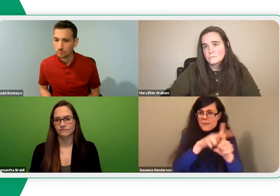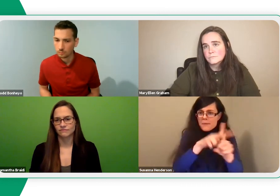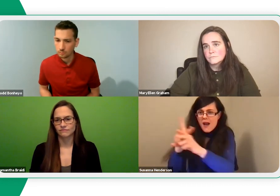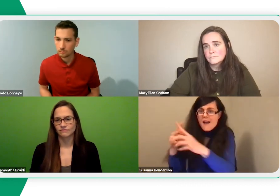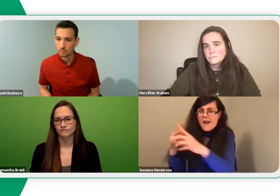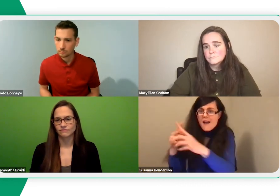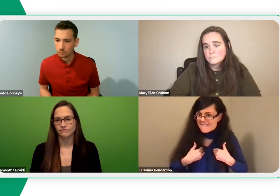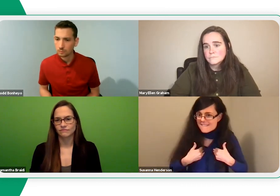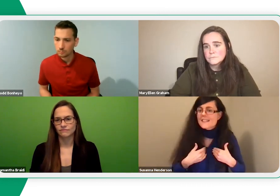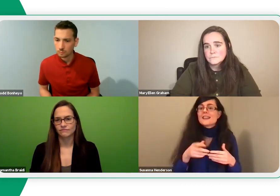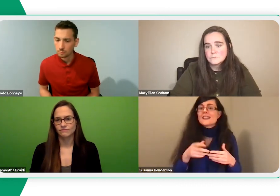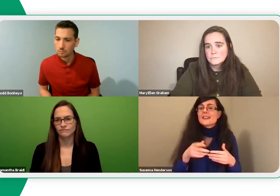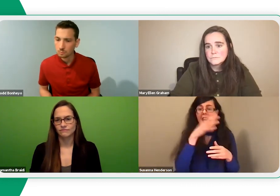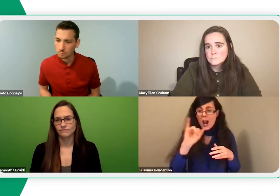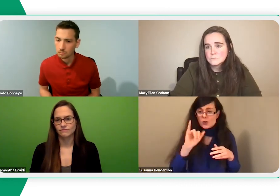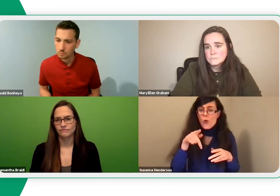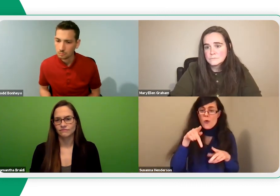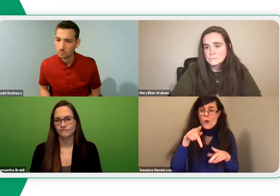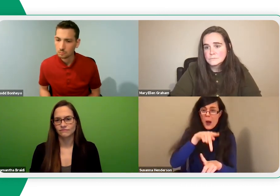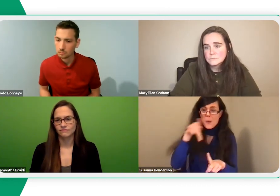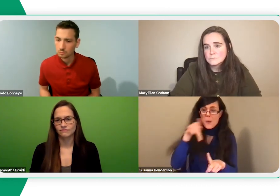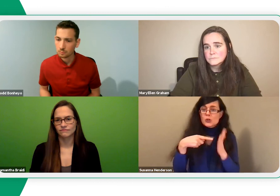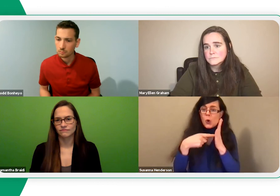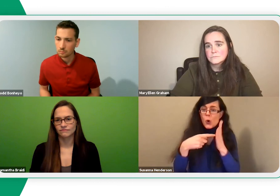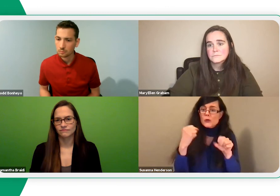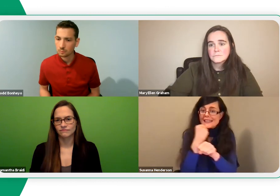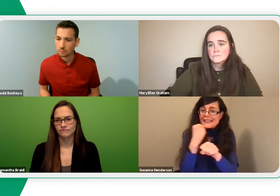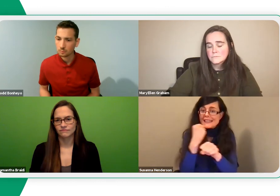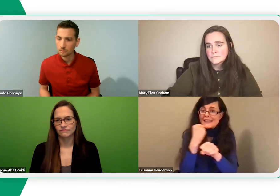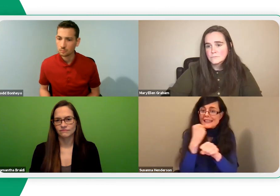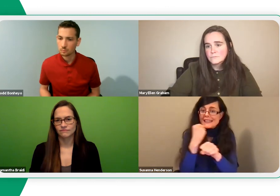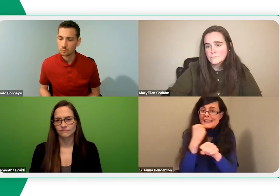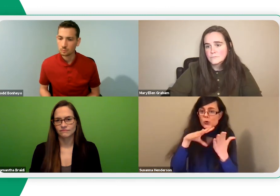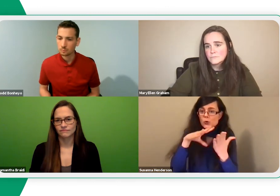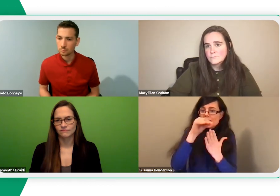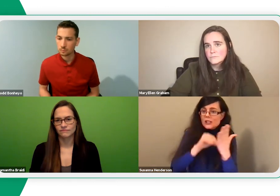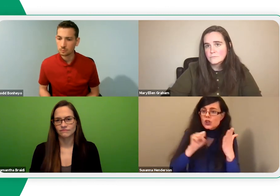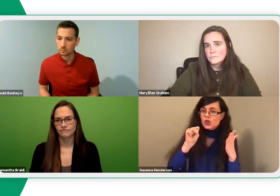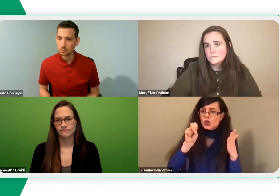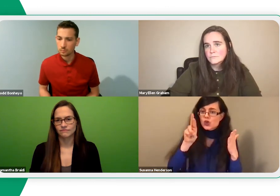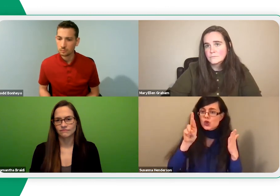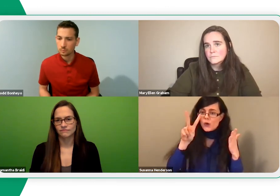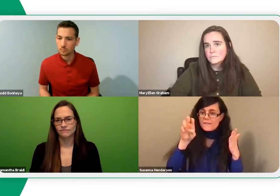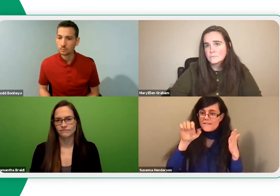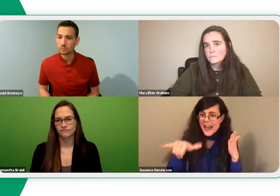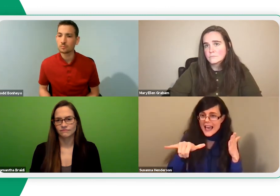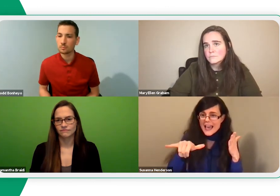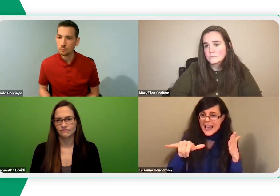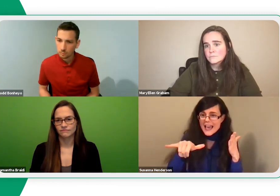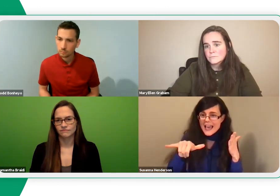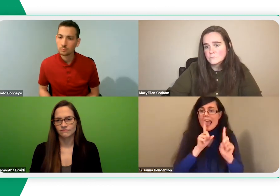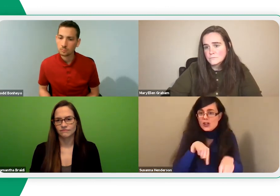have. There's a spreadsheet and how you can use the PowerPoint and use the